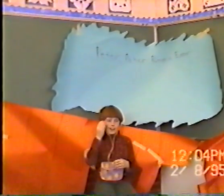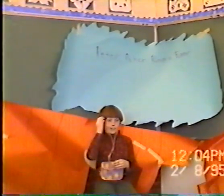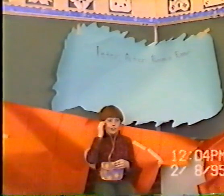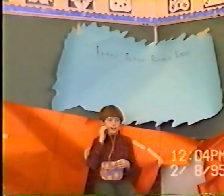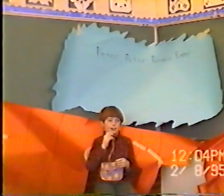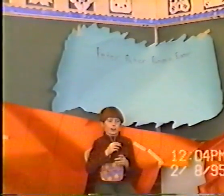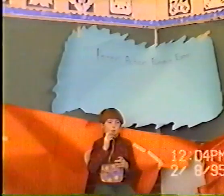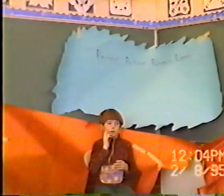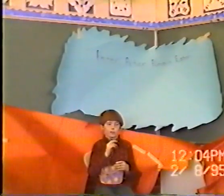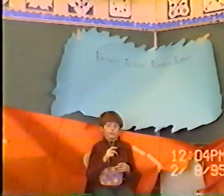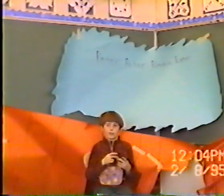He put her in a pumpkin shell.